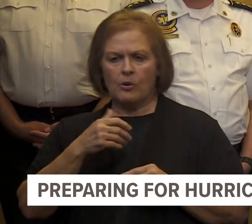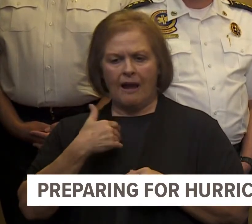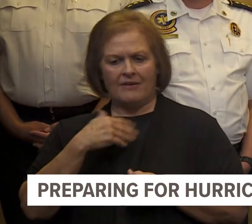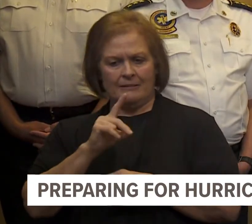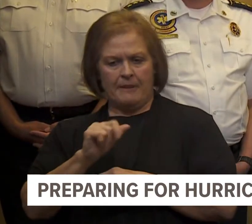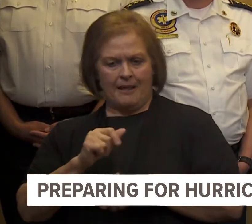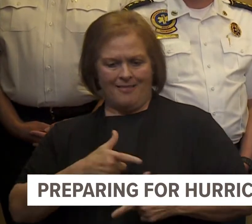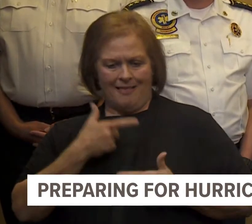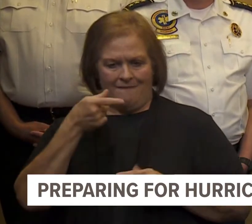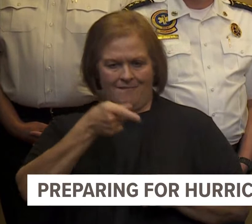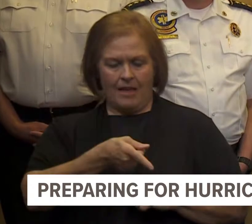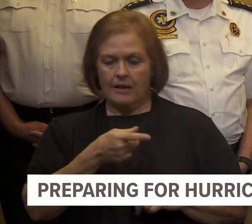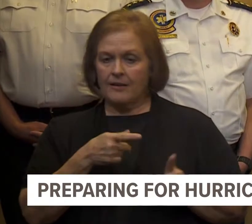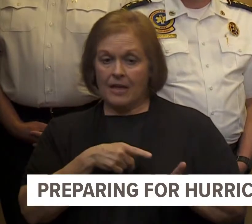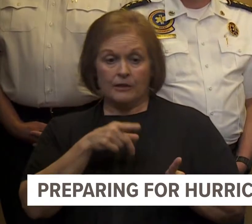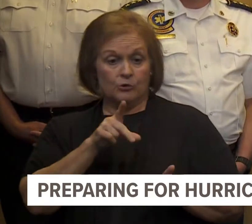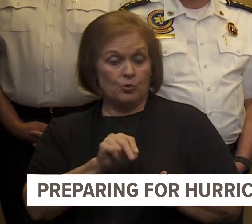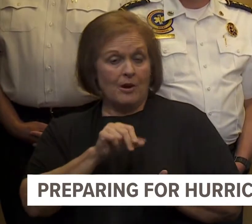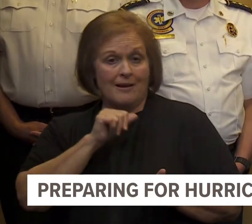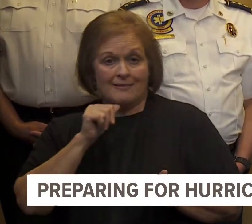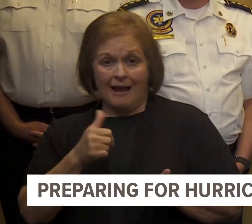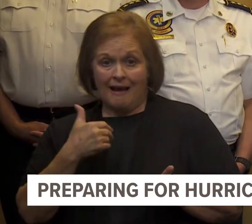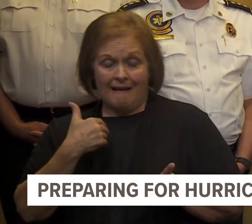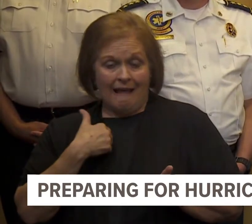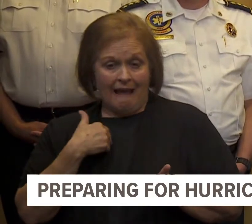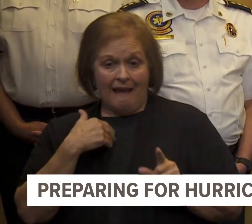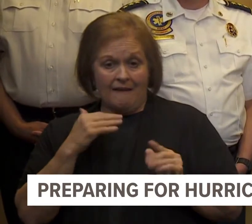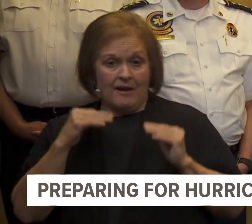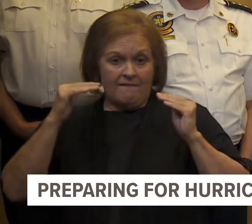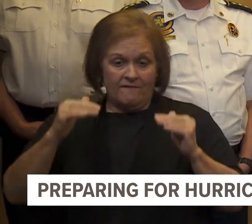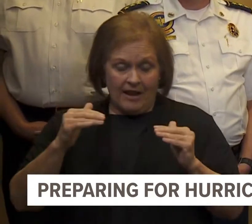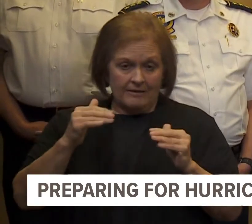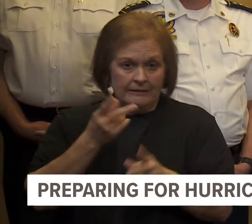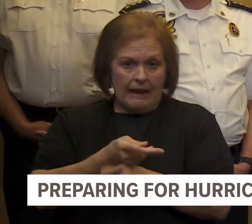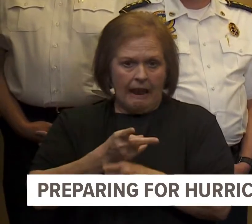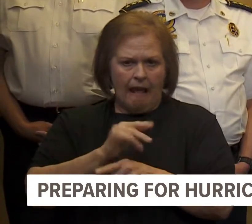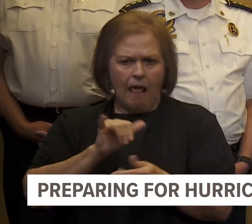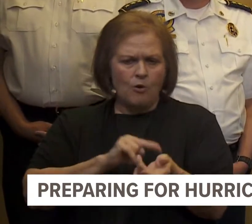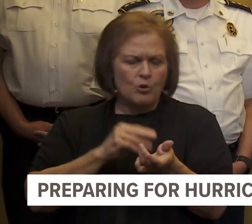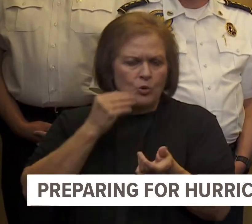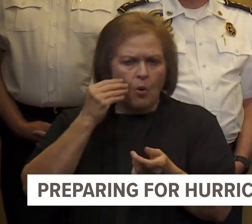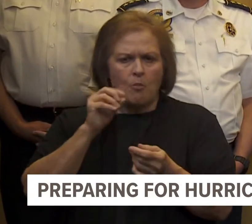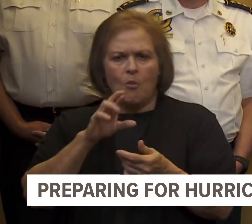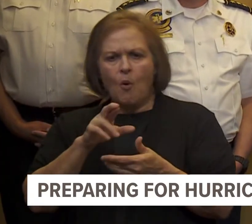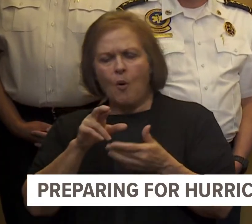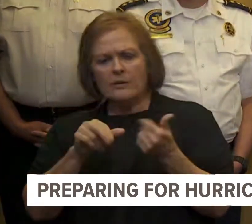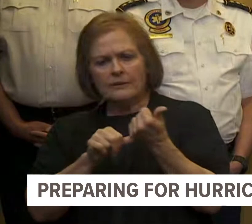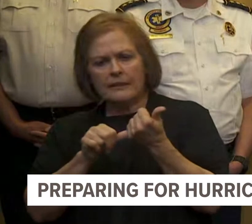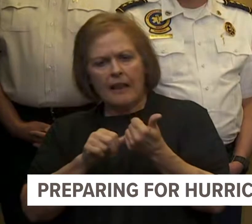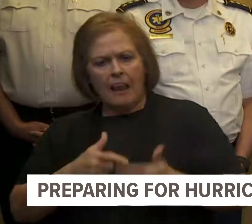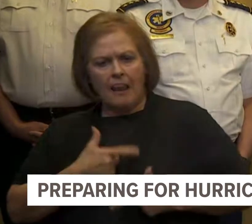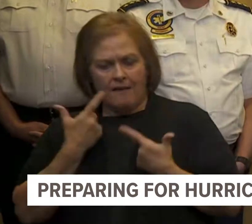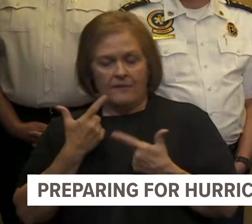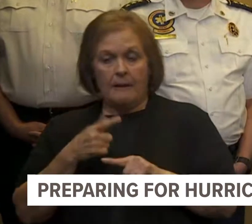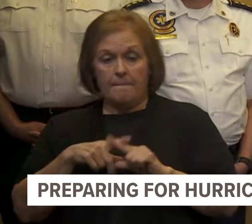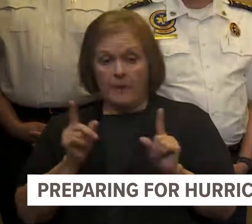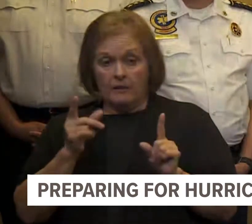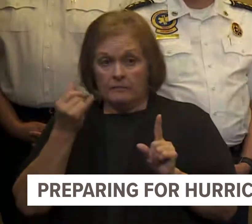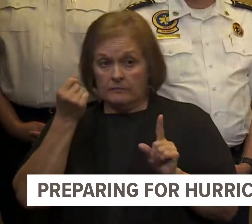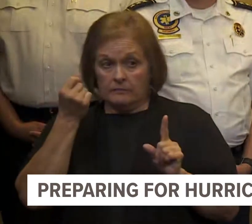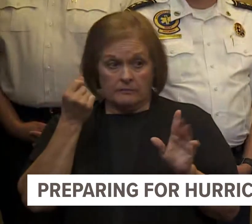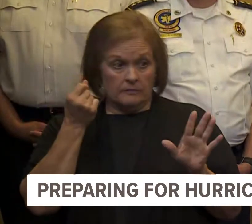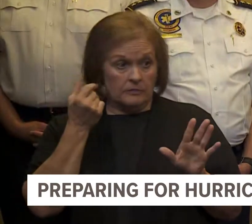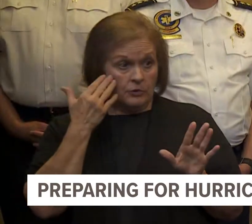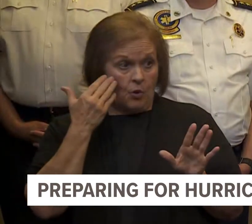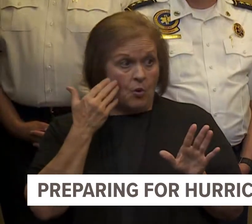live. They do not provide advanced levels of care like a nursing home or an assisted living facilities, but I don't need to